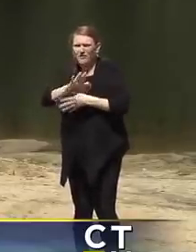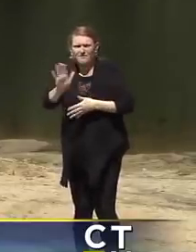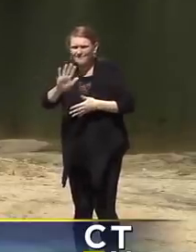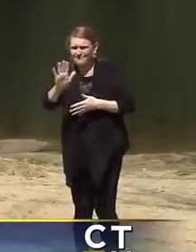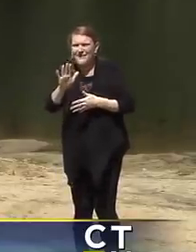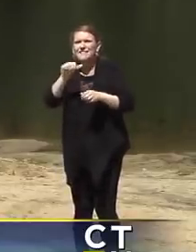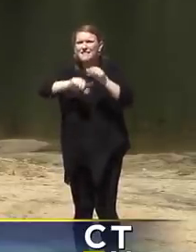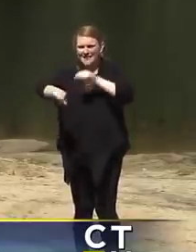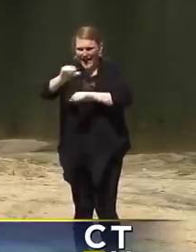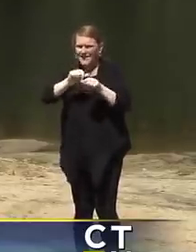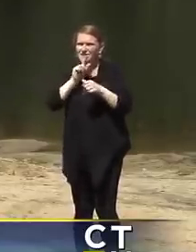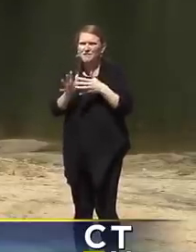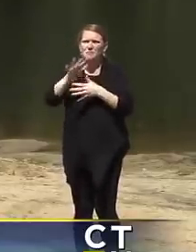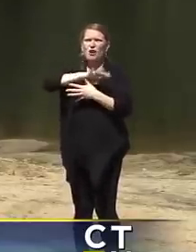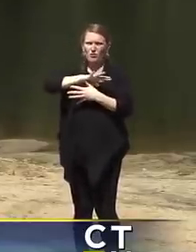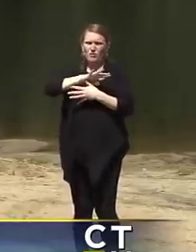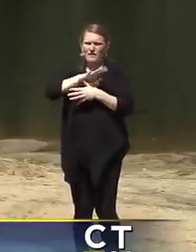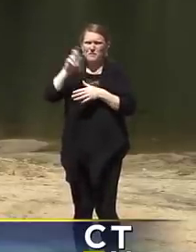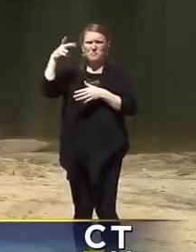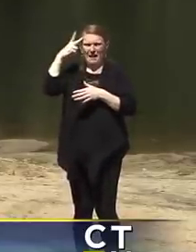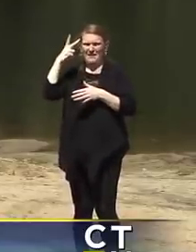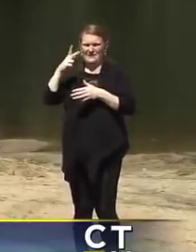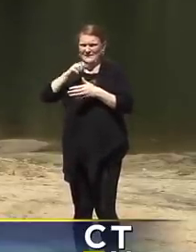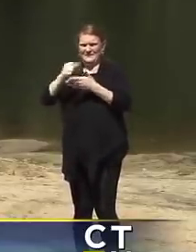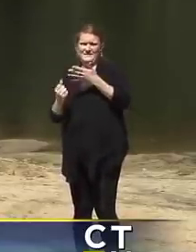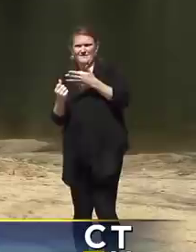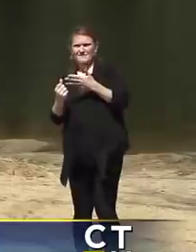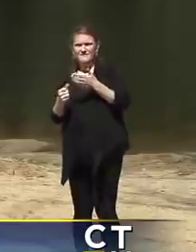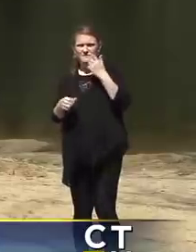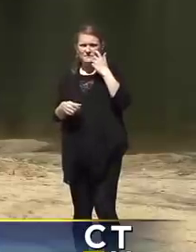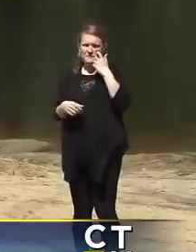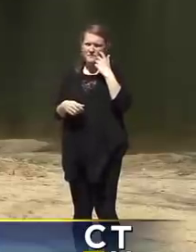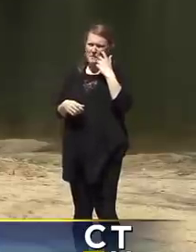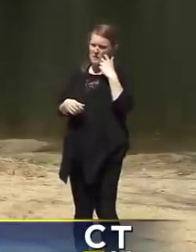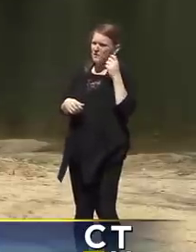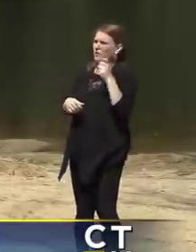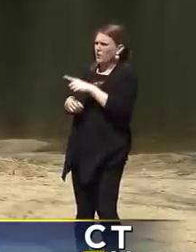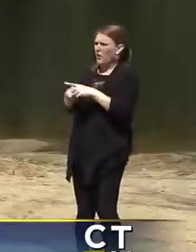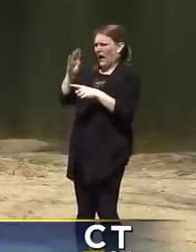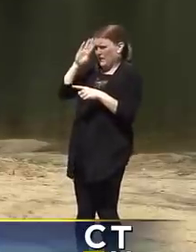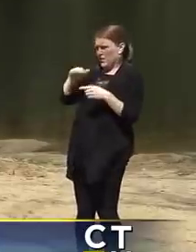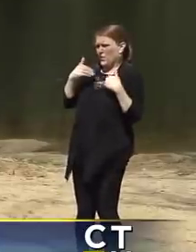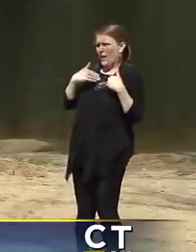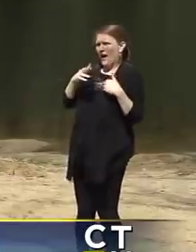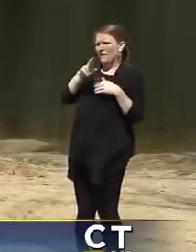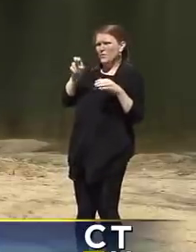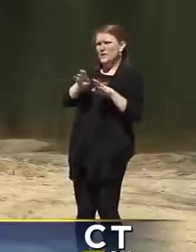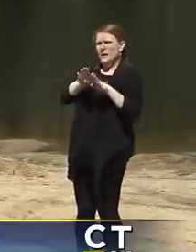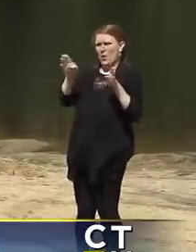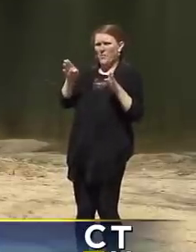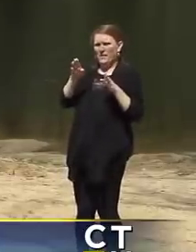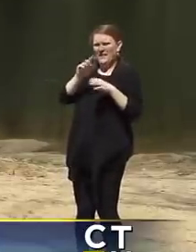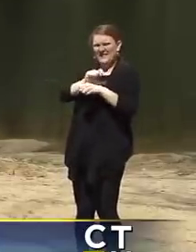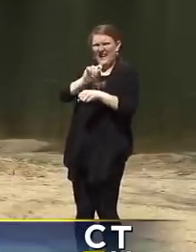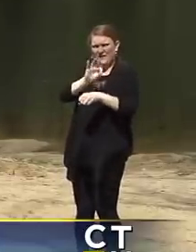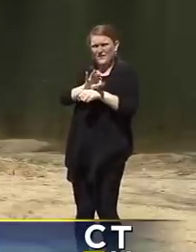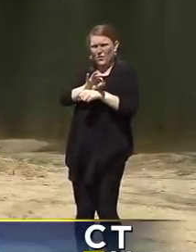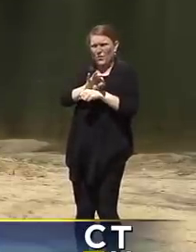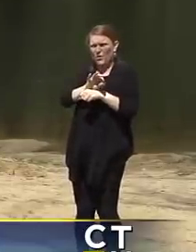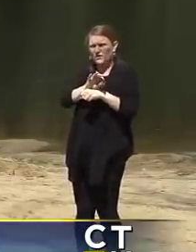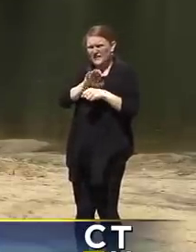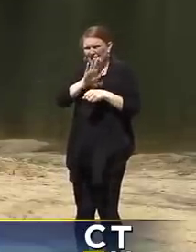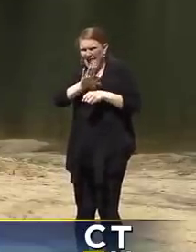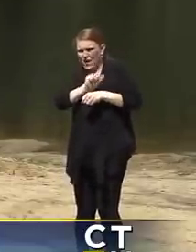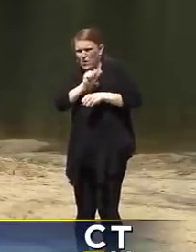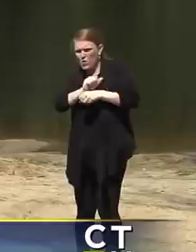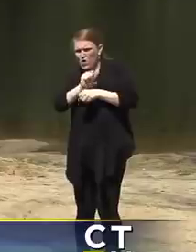going to see the work product of the reopening committee? Well, it's going to be my work product, and we're going over it right now. We'll have it